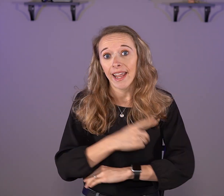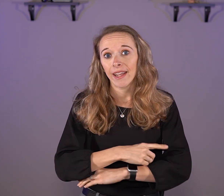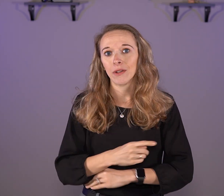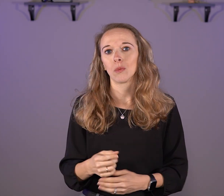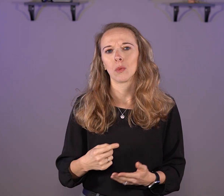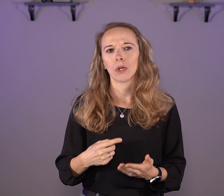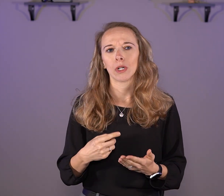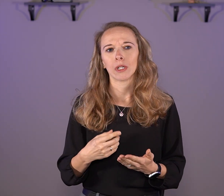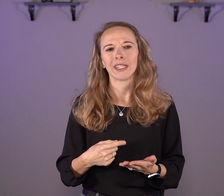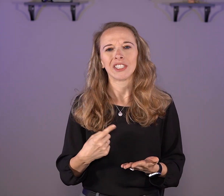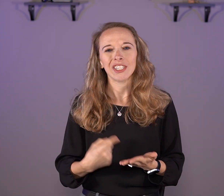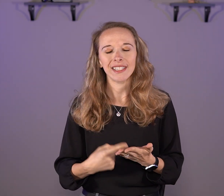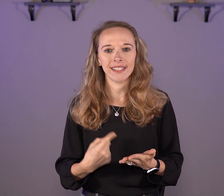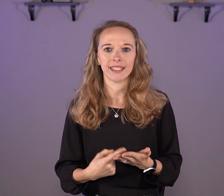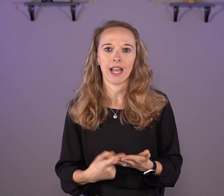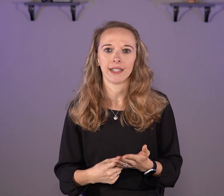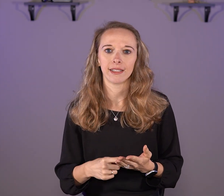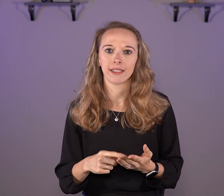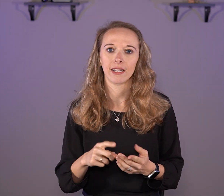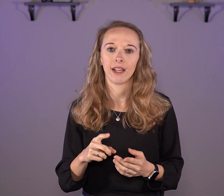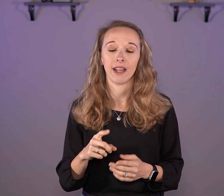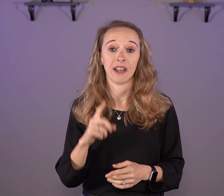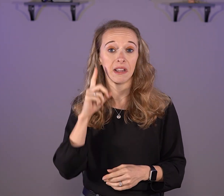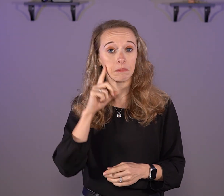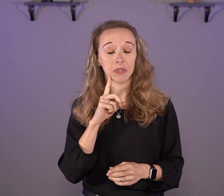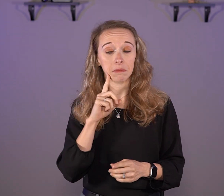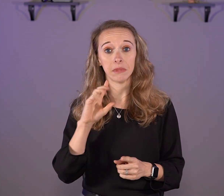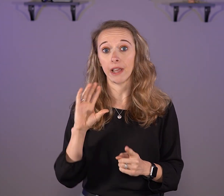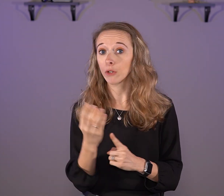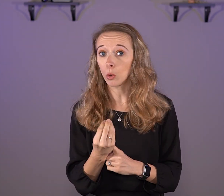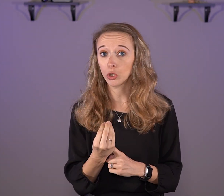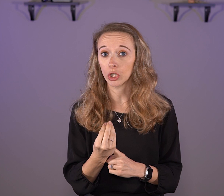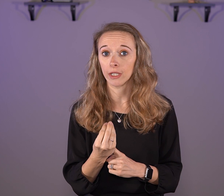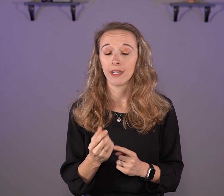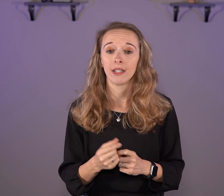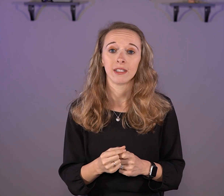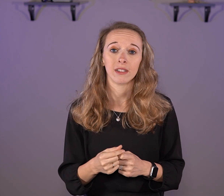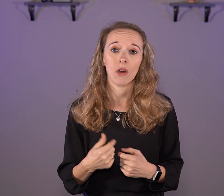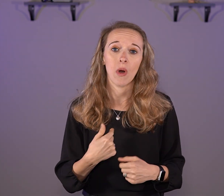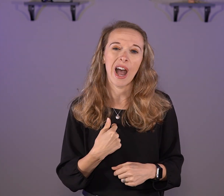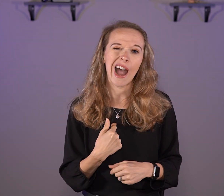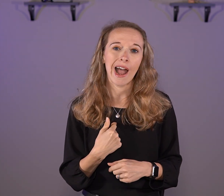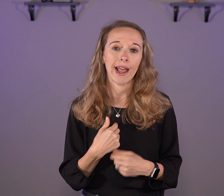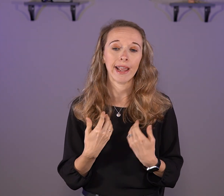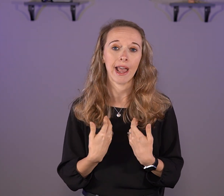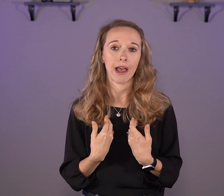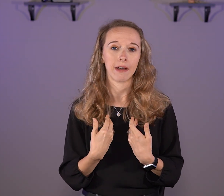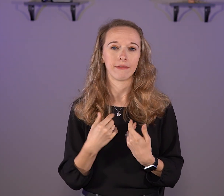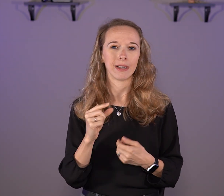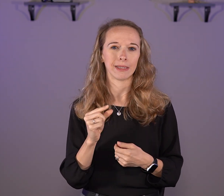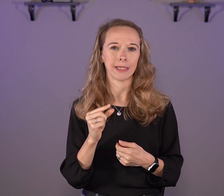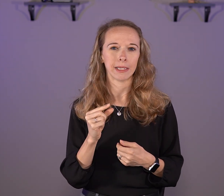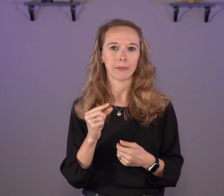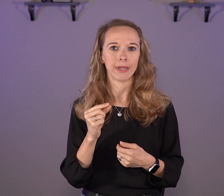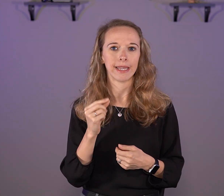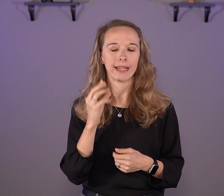today we're going to just discuss deaf culture. So I have a little bit